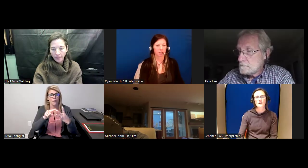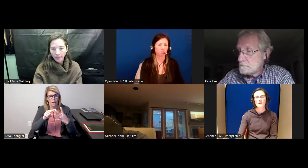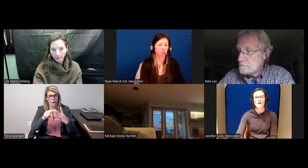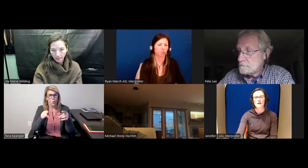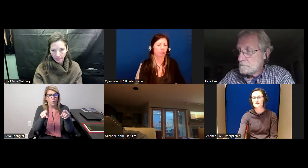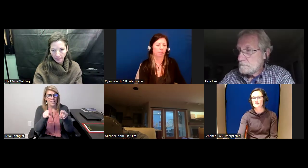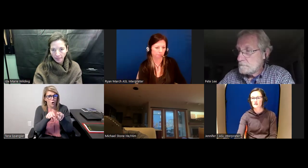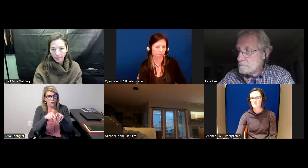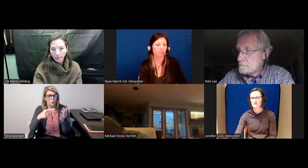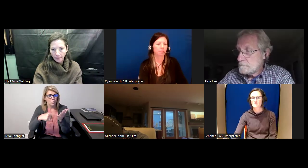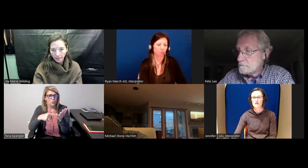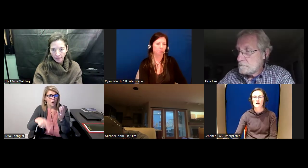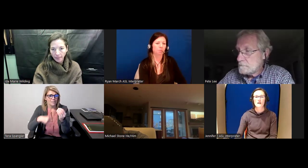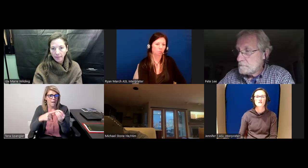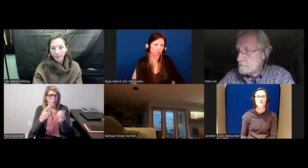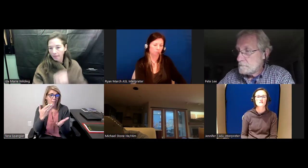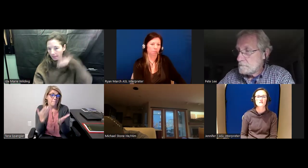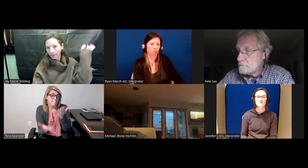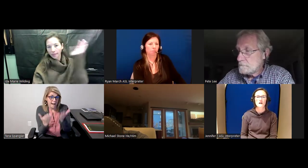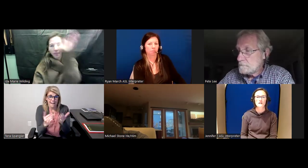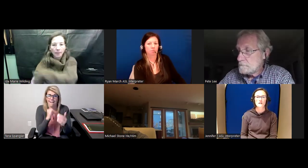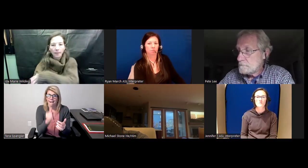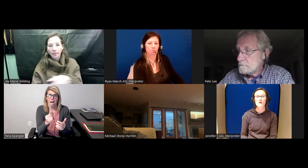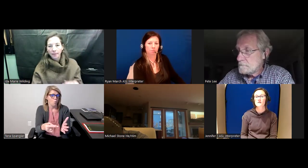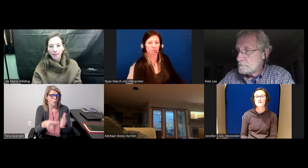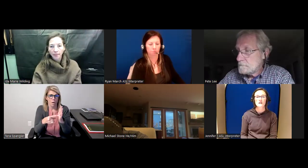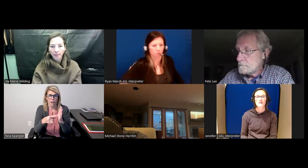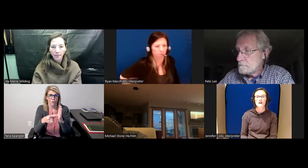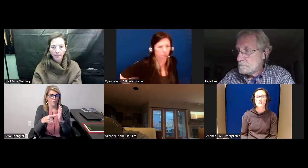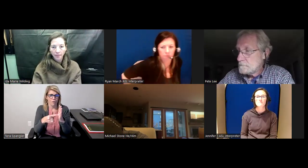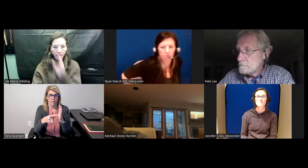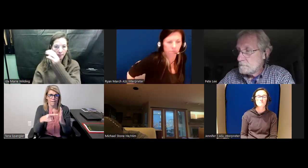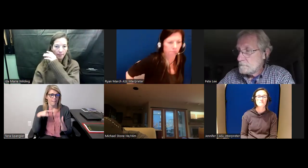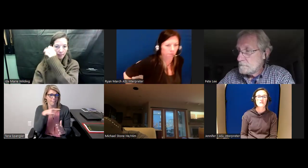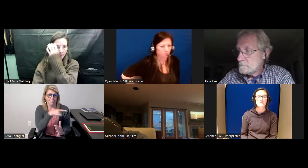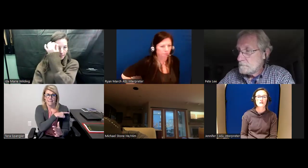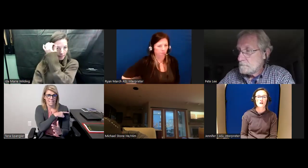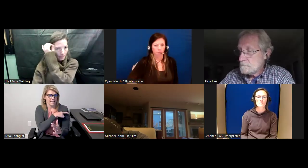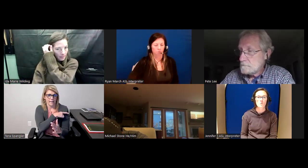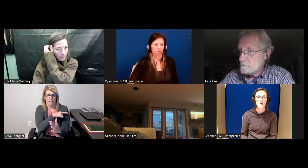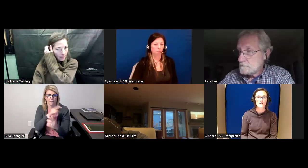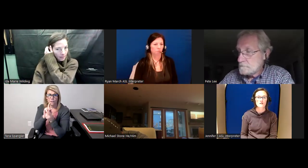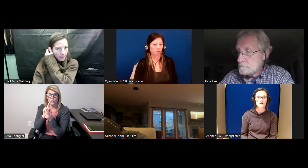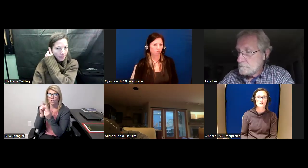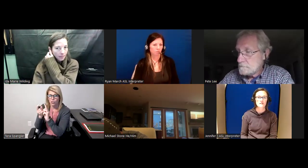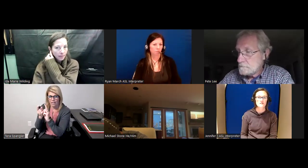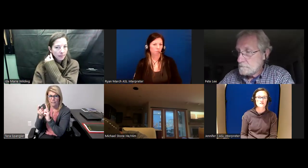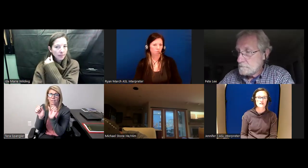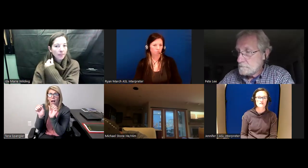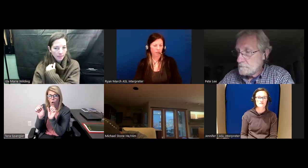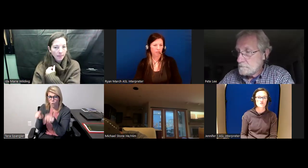for ASL, and also talking about they may not